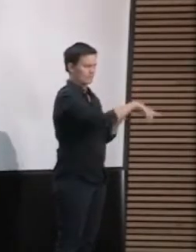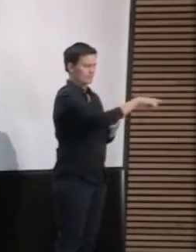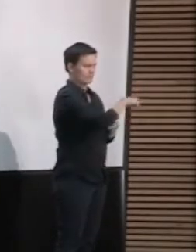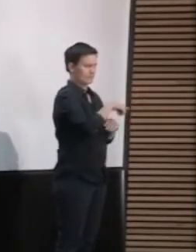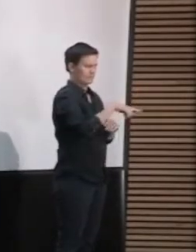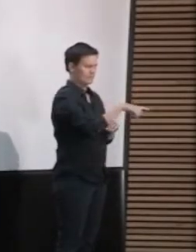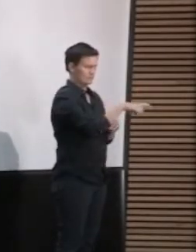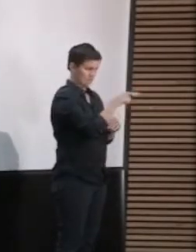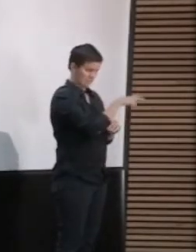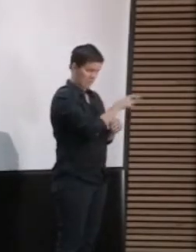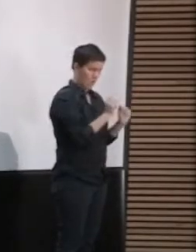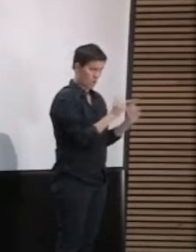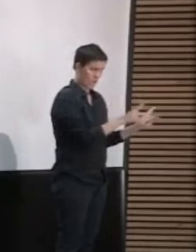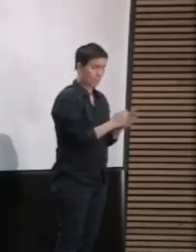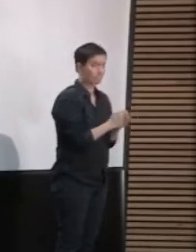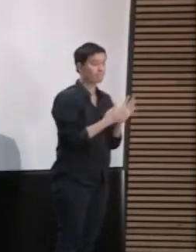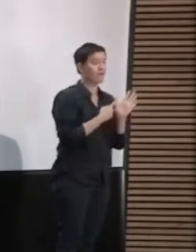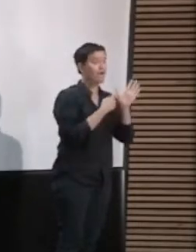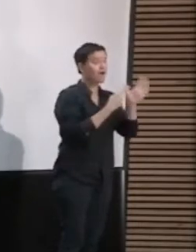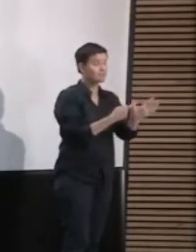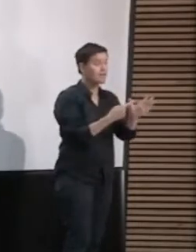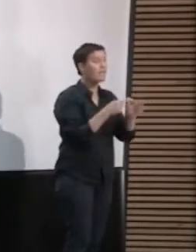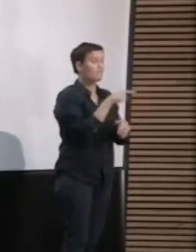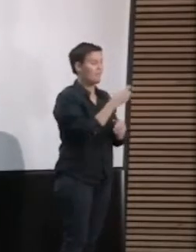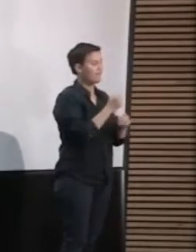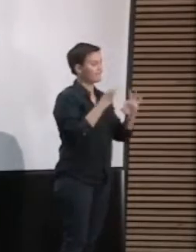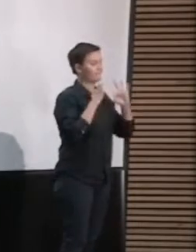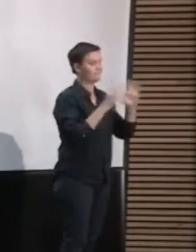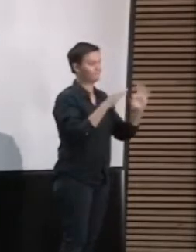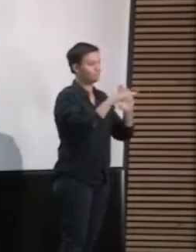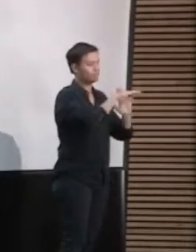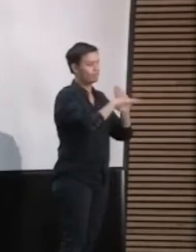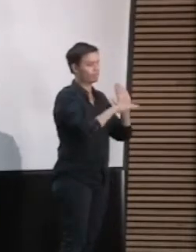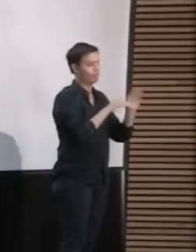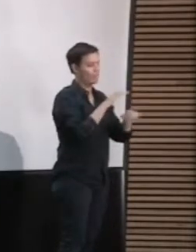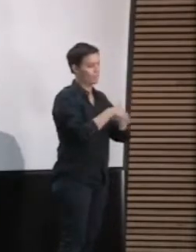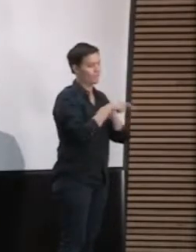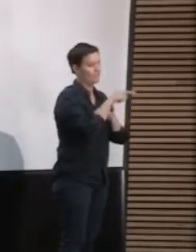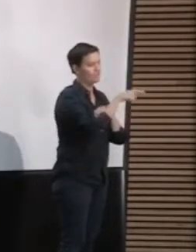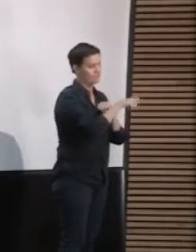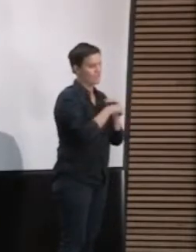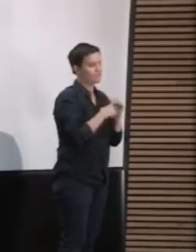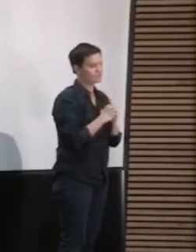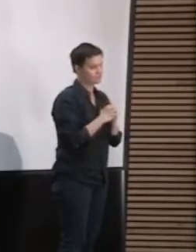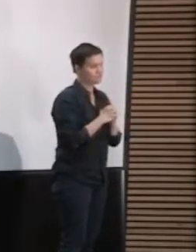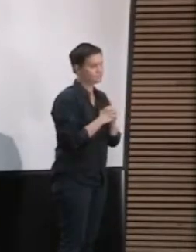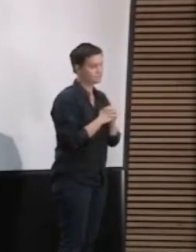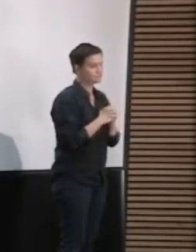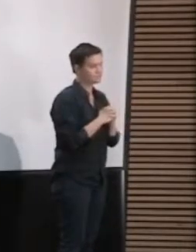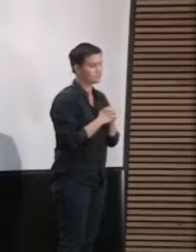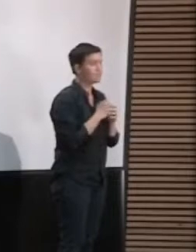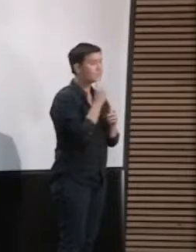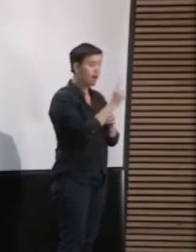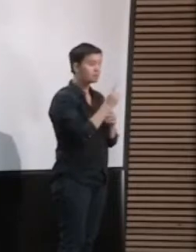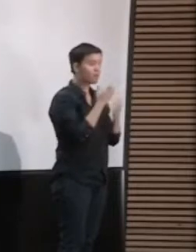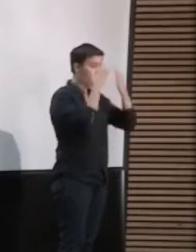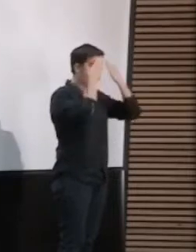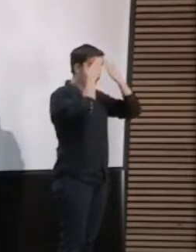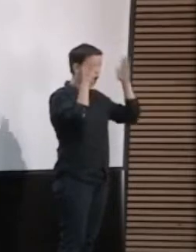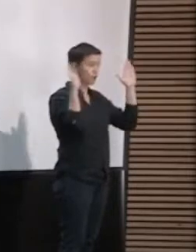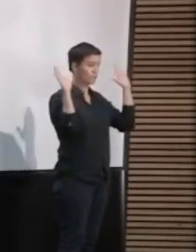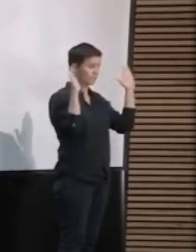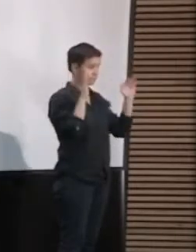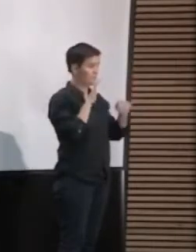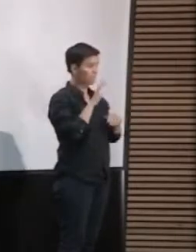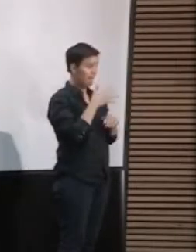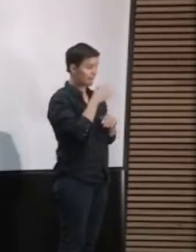relationship, obviously, with their employer and as set out with the Ministry of Health. Again, as part of our constant improvements, we're very open to looking at whether or